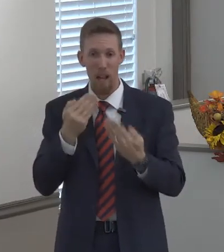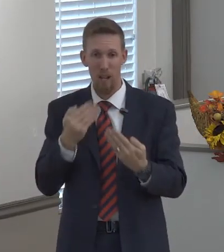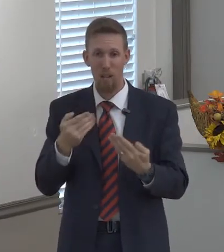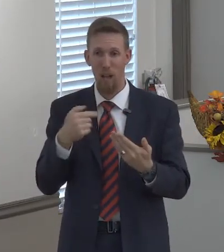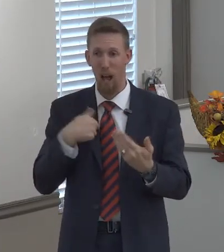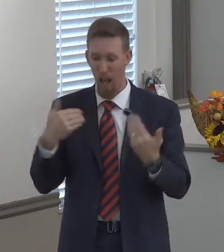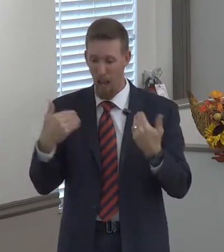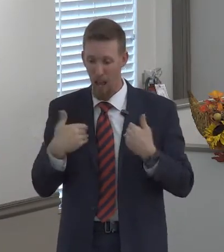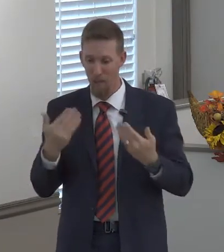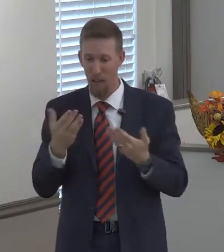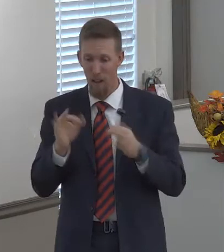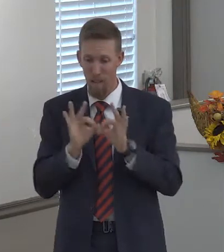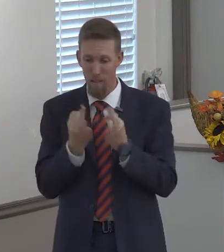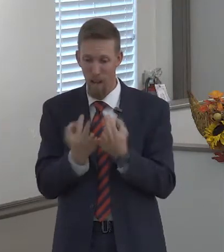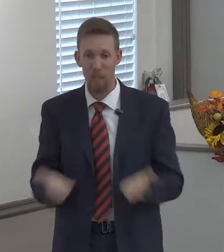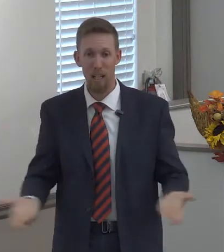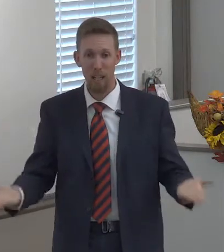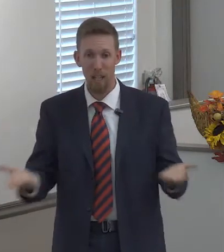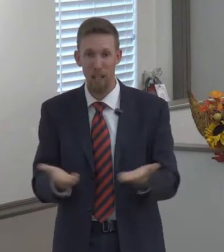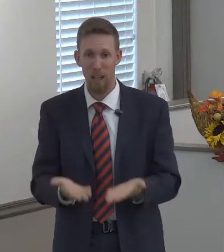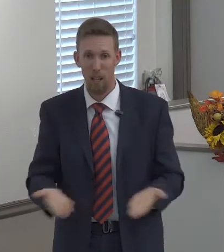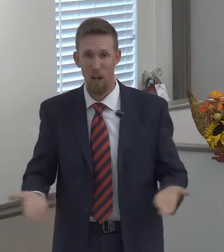I think that you're going to stop and say, boy,